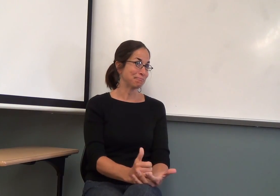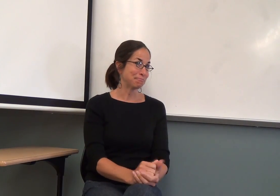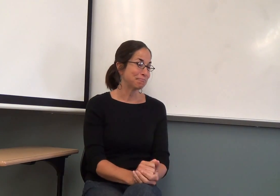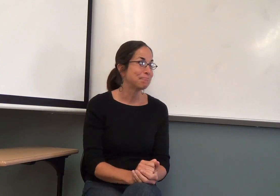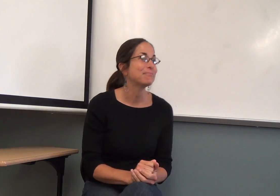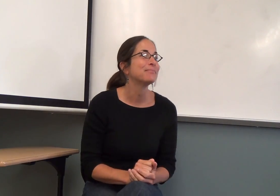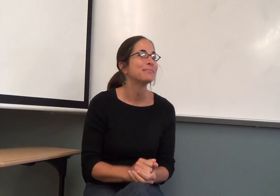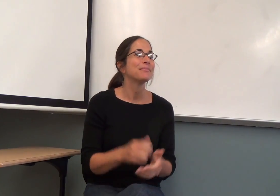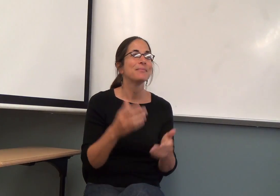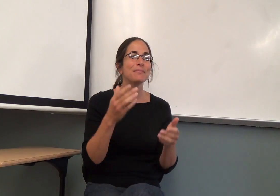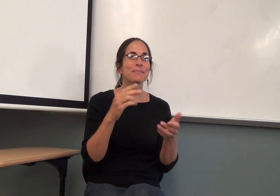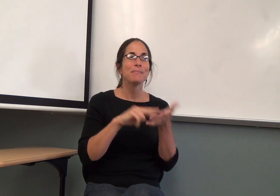What does that tell you?